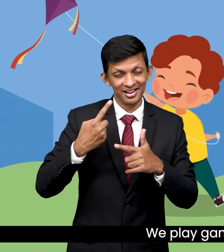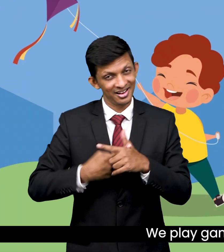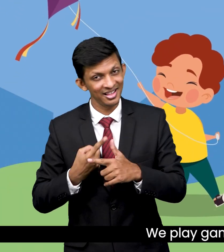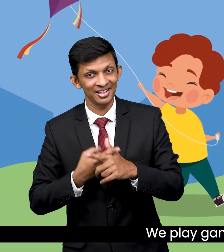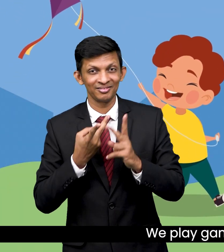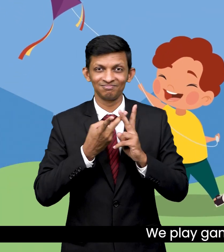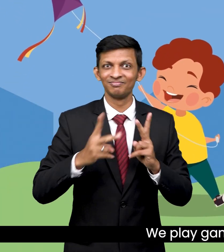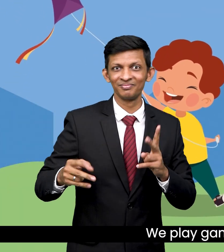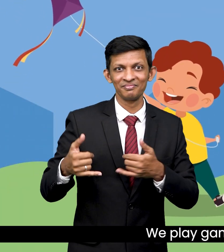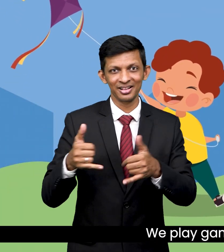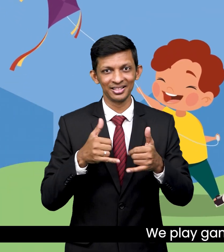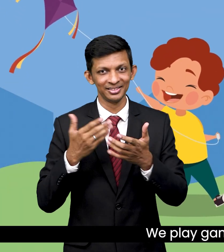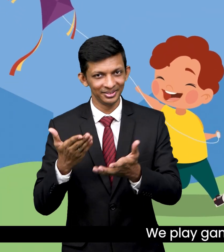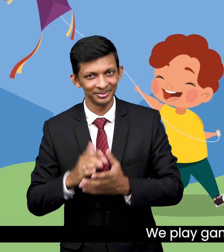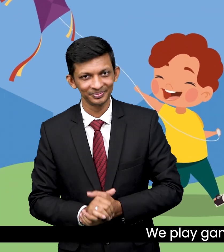fun.